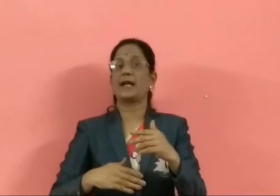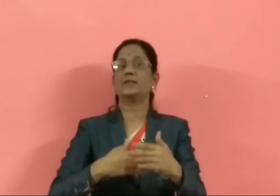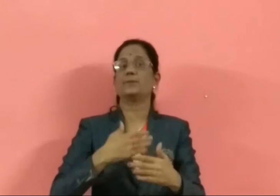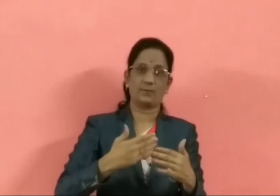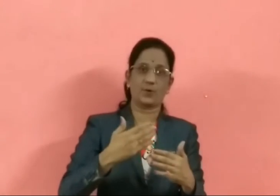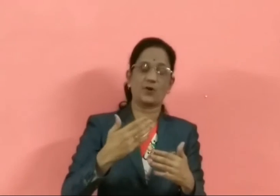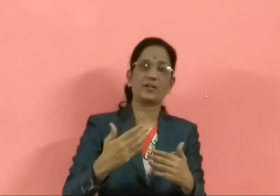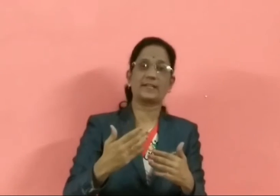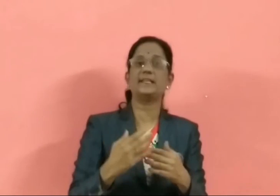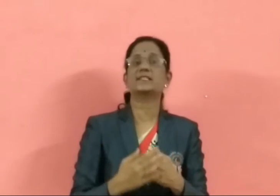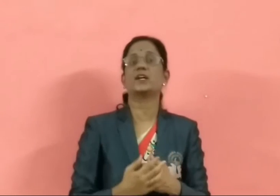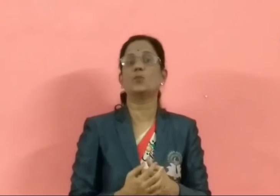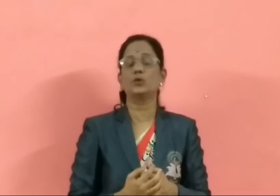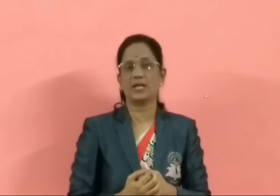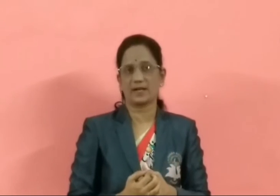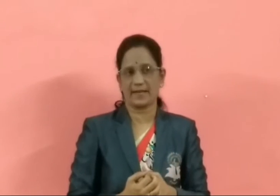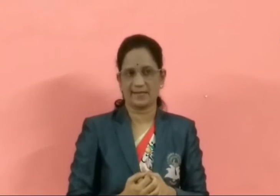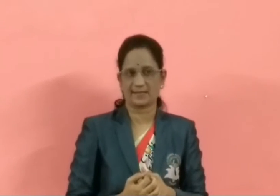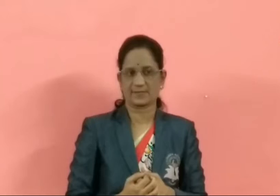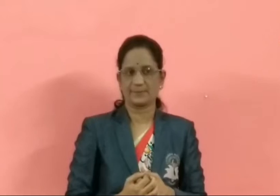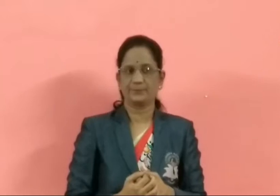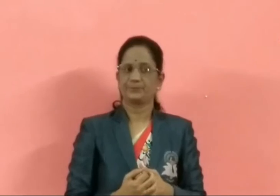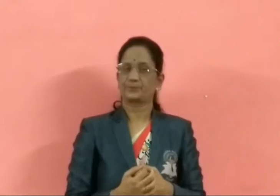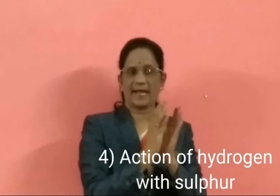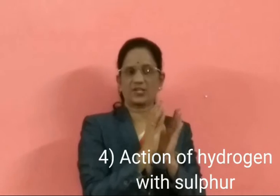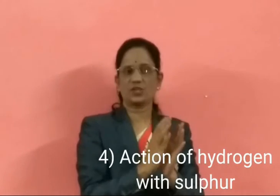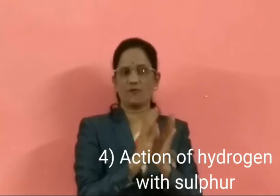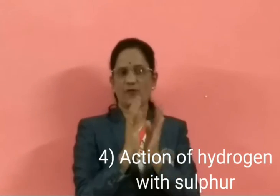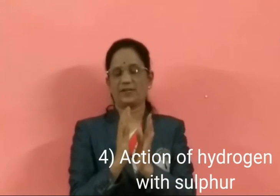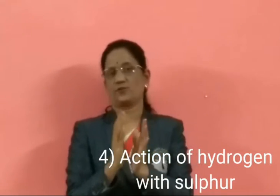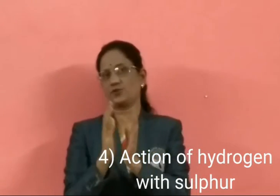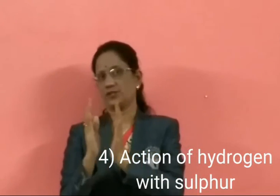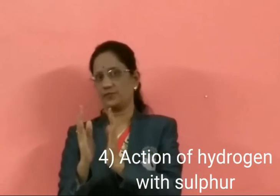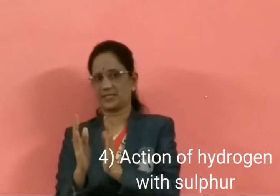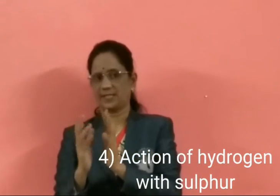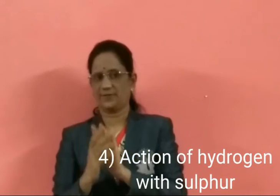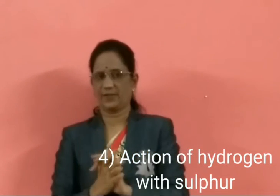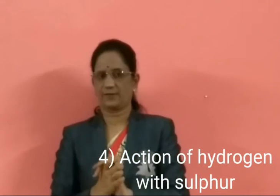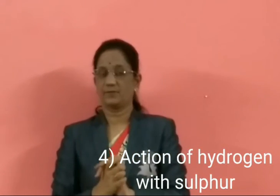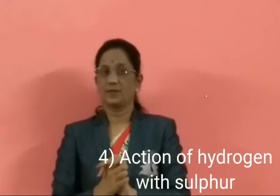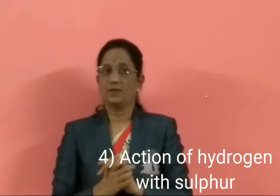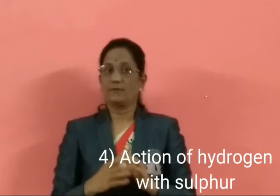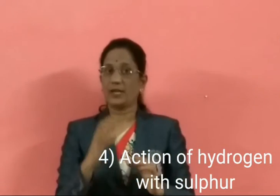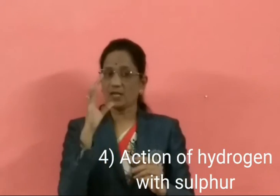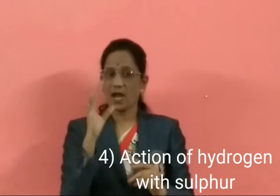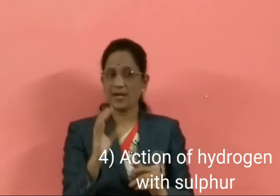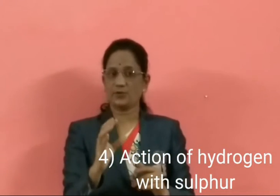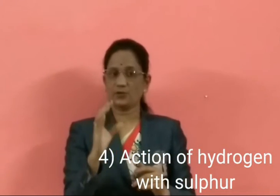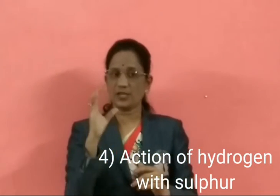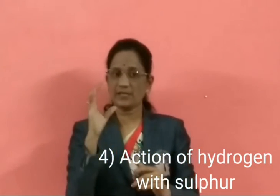the product is ammonia gas. Action of hydrogen with sulfur. When hydrogen